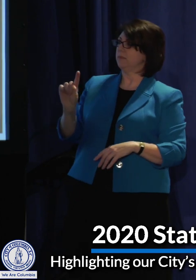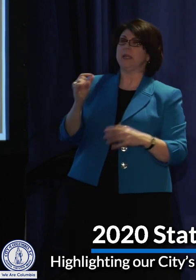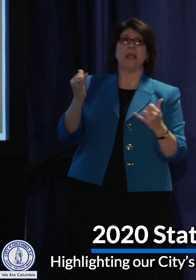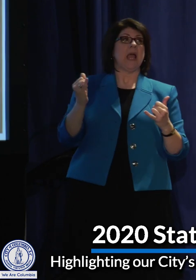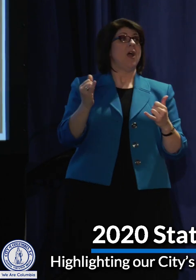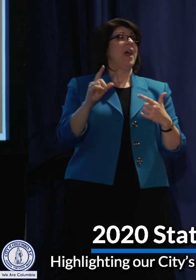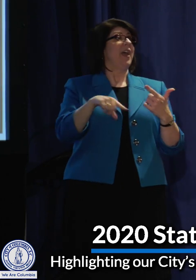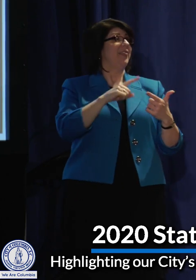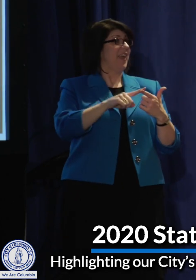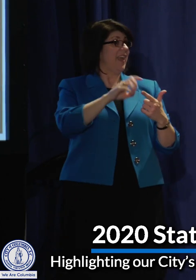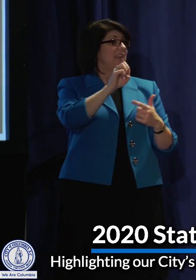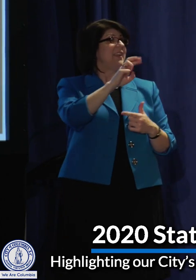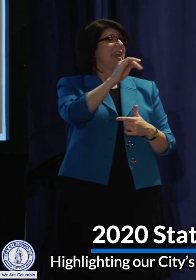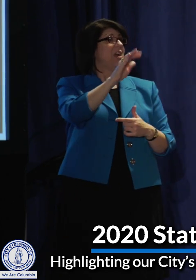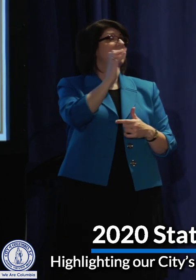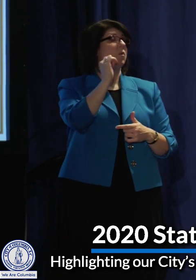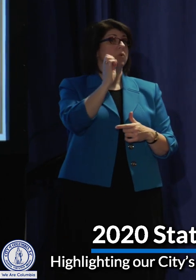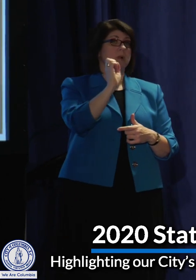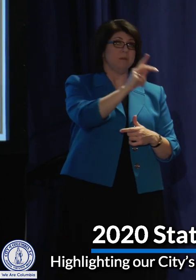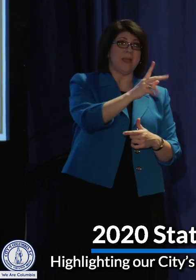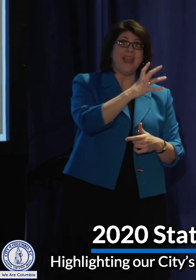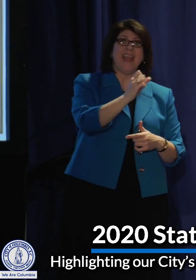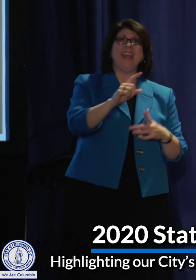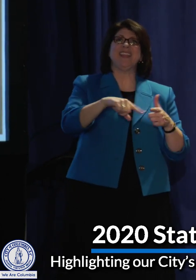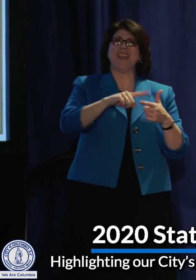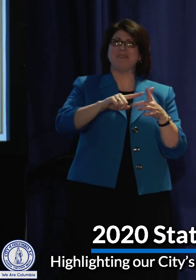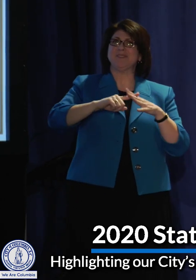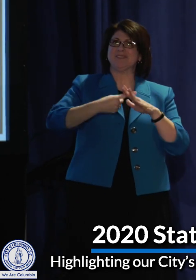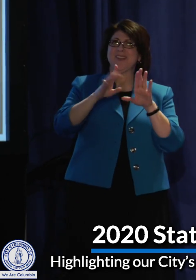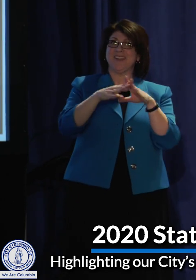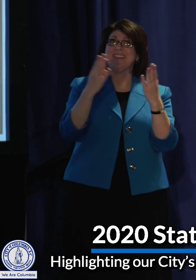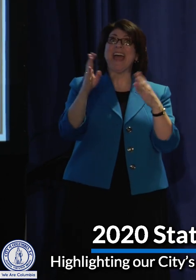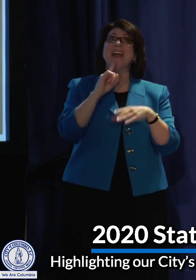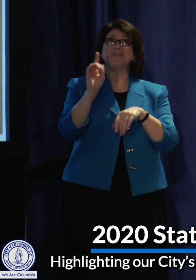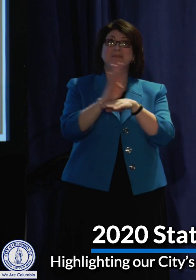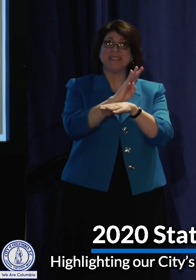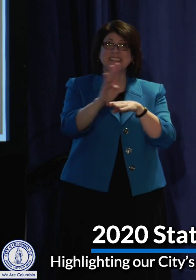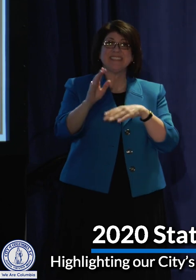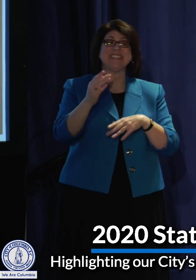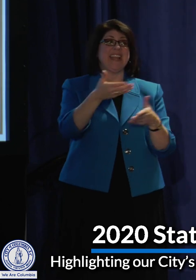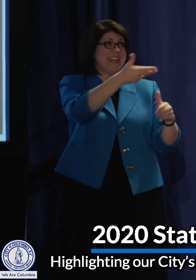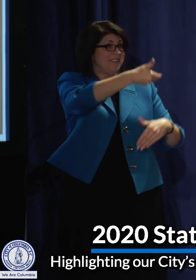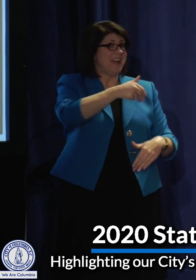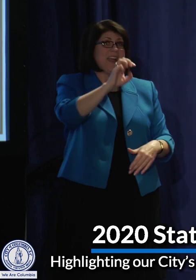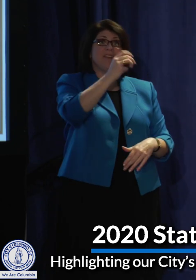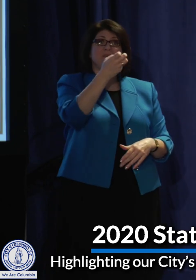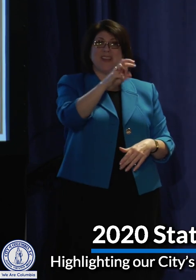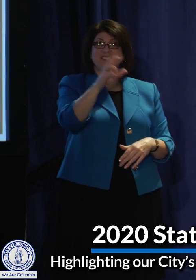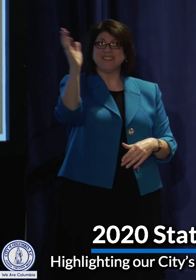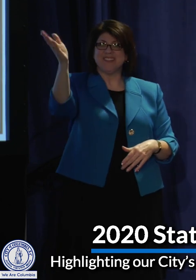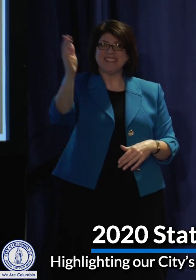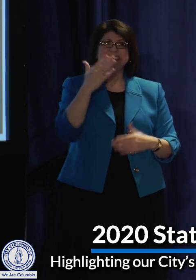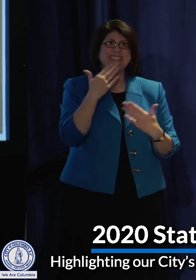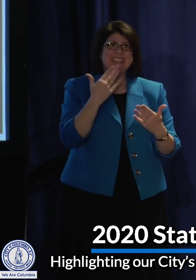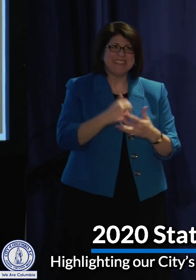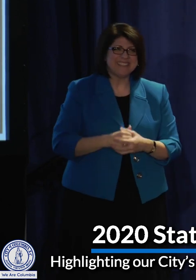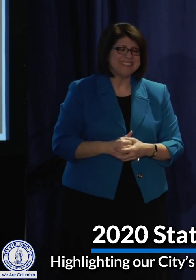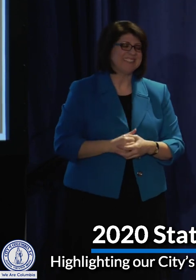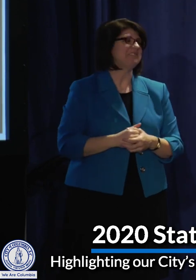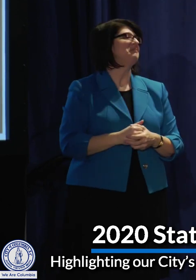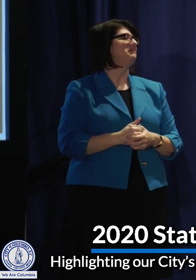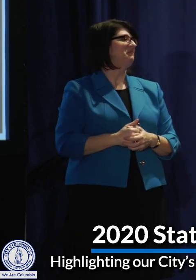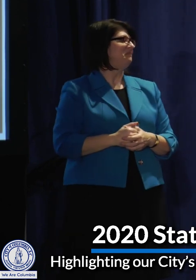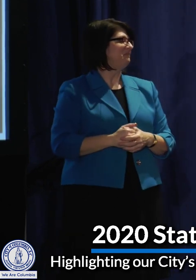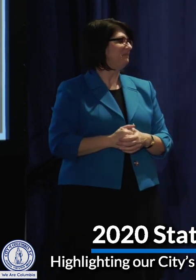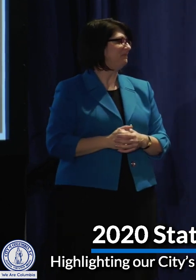And after that, Erica will come back and we'll get to the business at hand and have Mayor Benjamin give his State of the City address. Thanks, everyone.